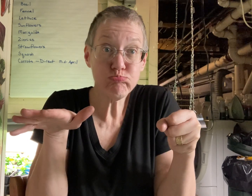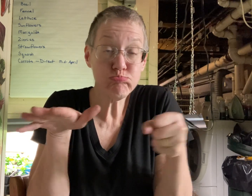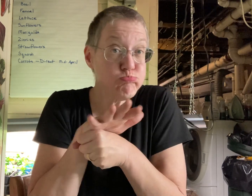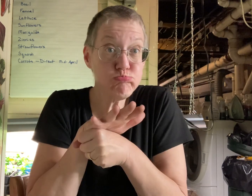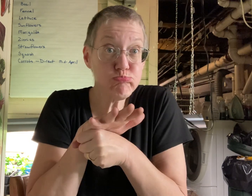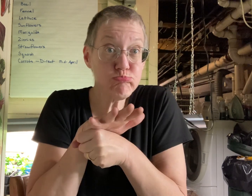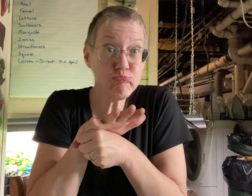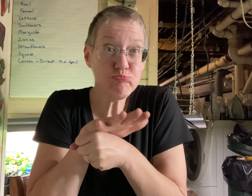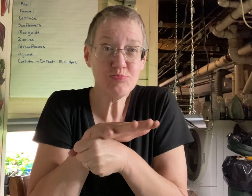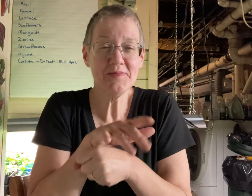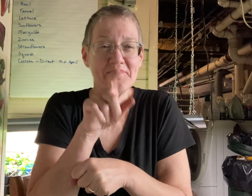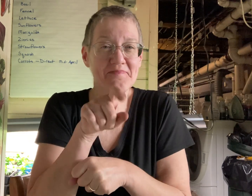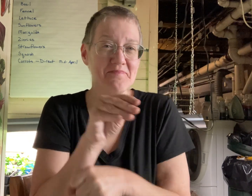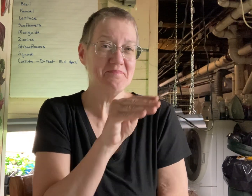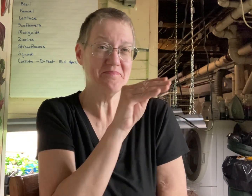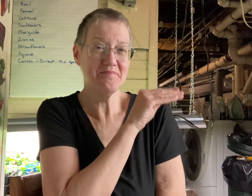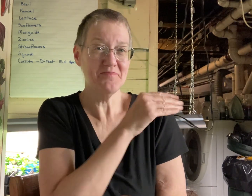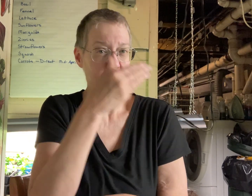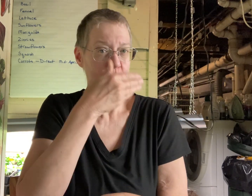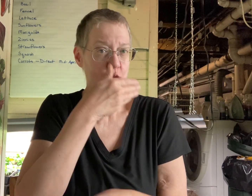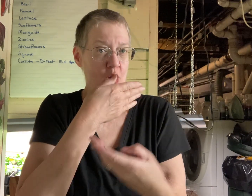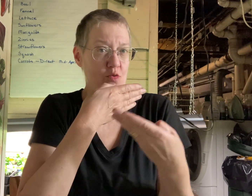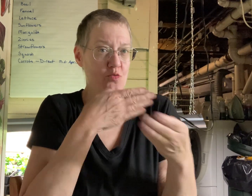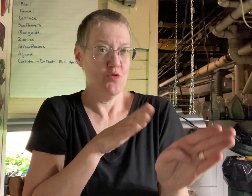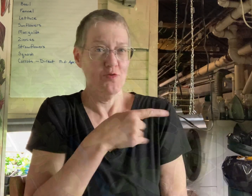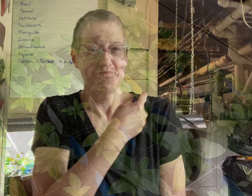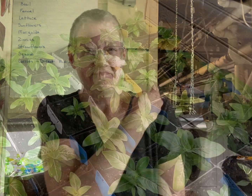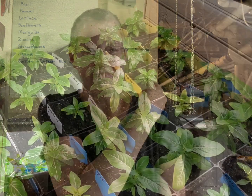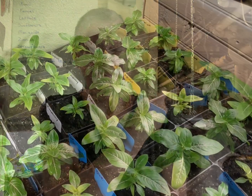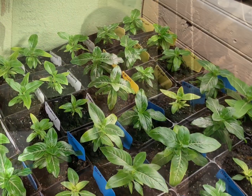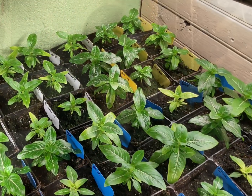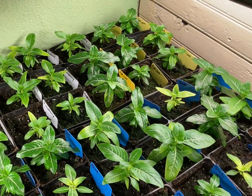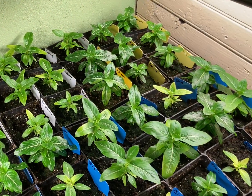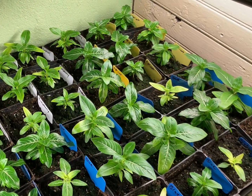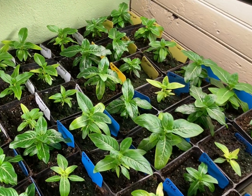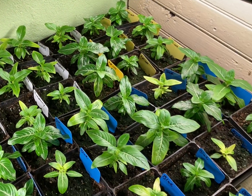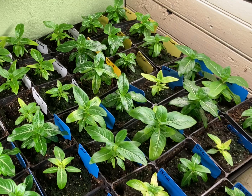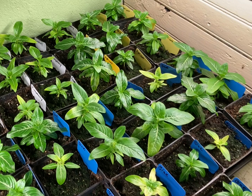for germination, but it is full, so I'm going to have to move them into the other grow room.